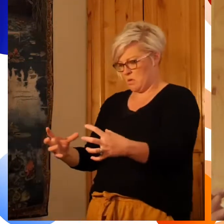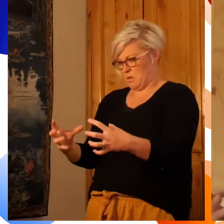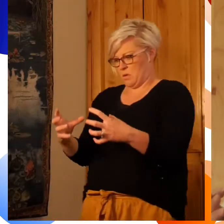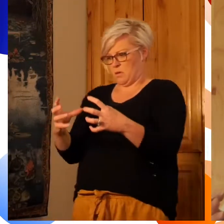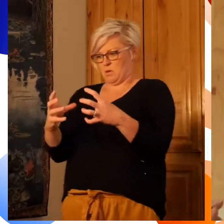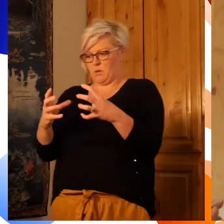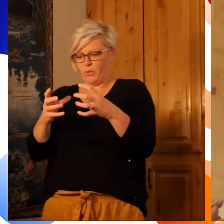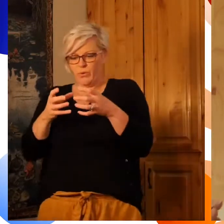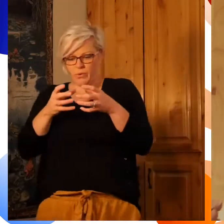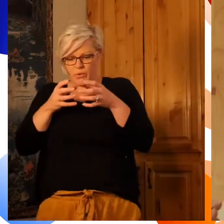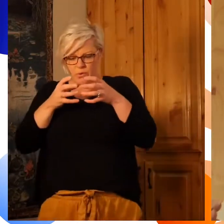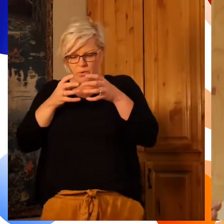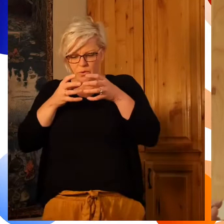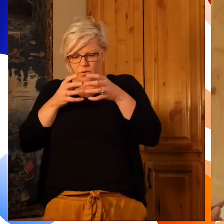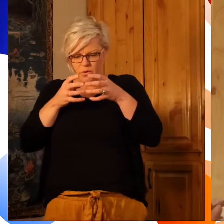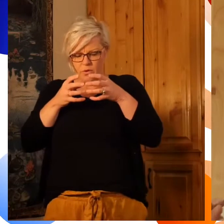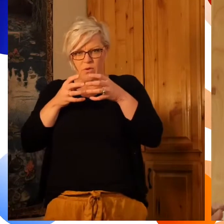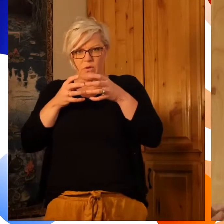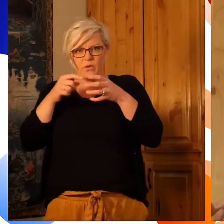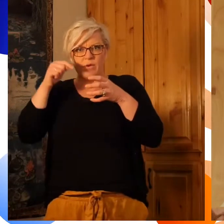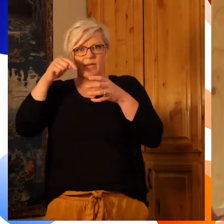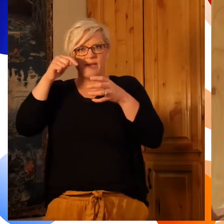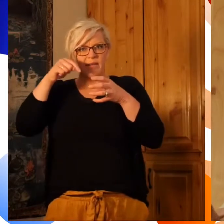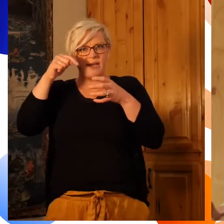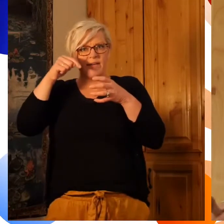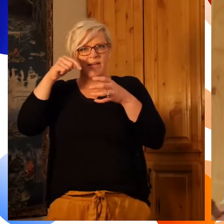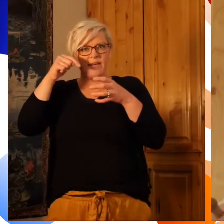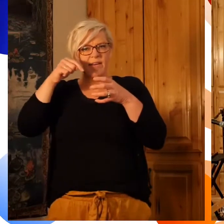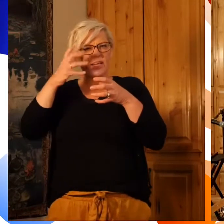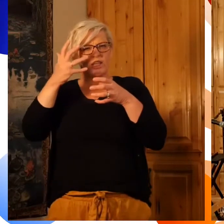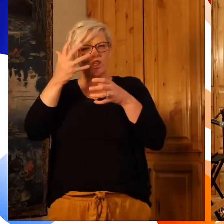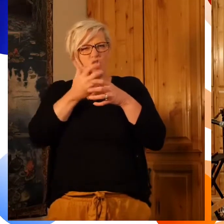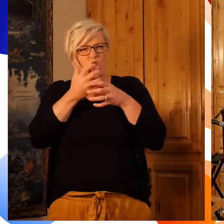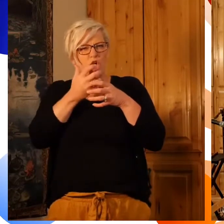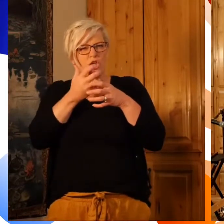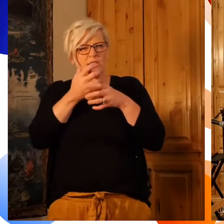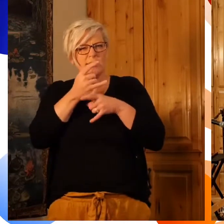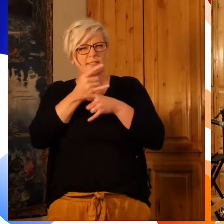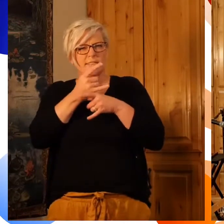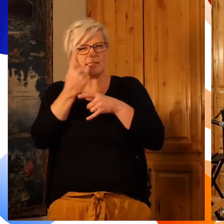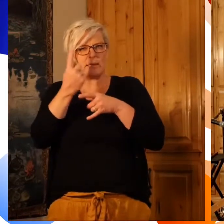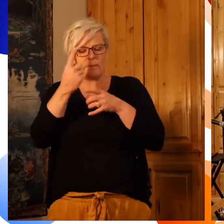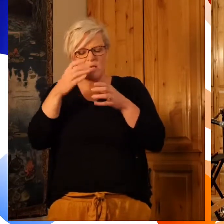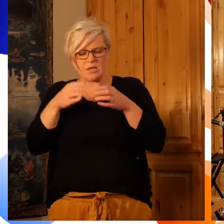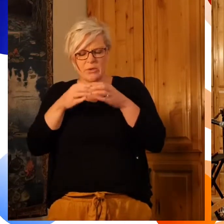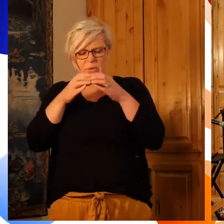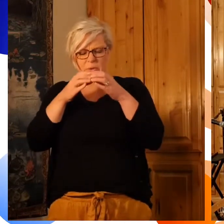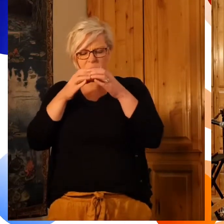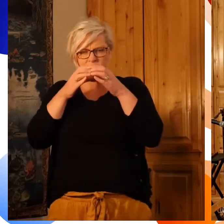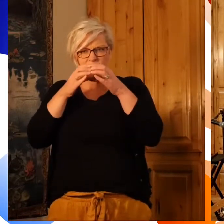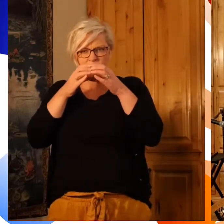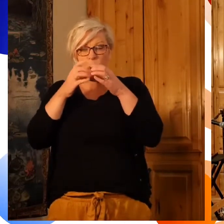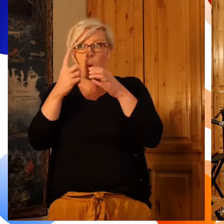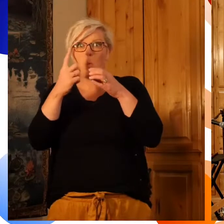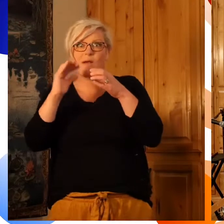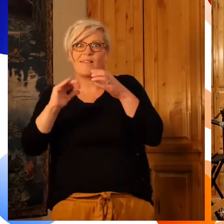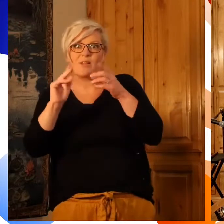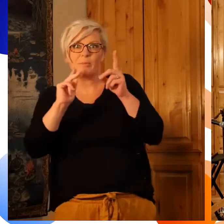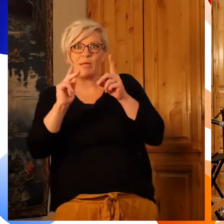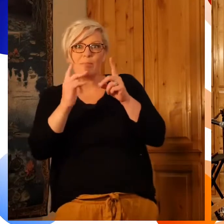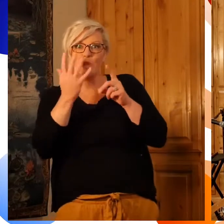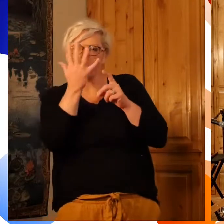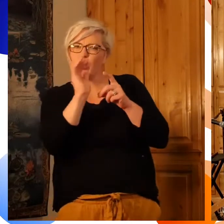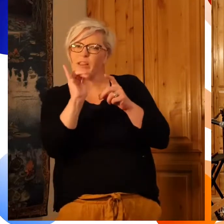lips, and inside it had a dark and mysterious liquor. And when he put it to his lips, one of the little people that looked like a neighbor he had known